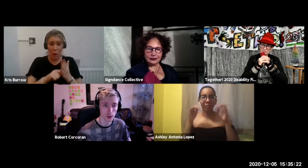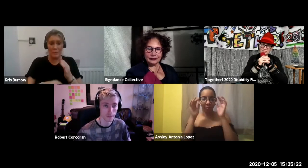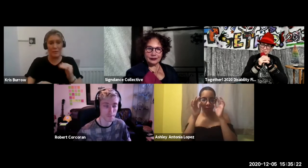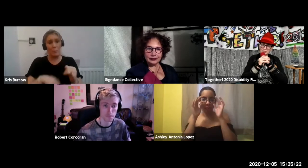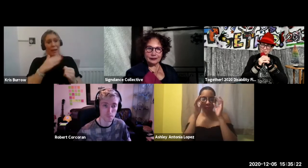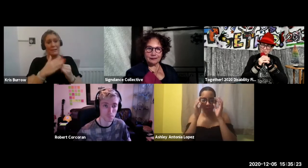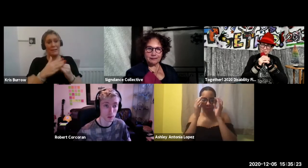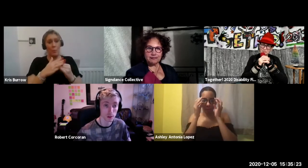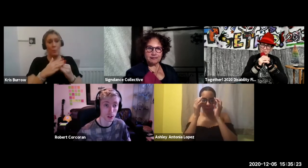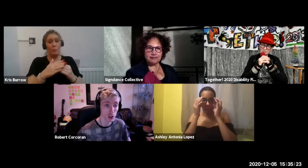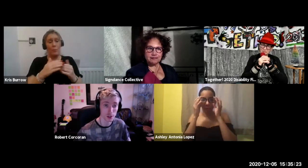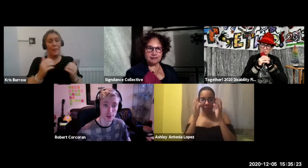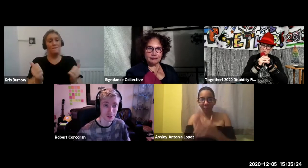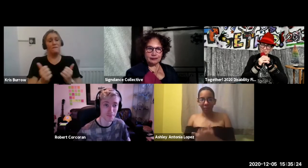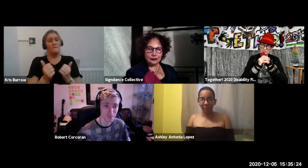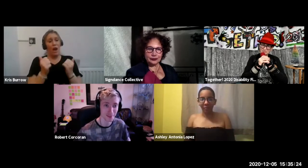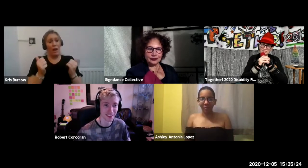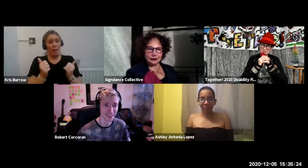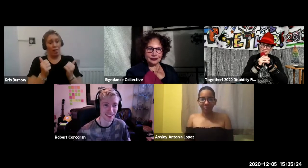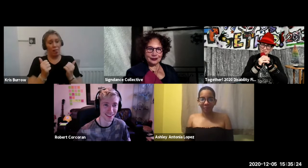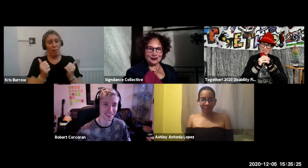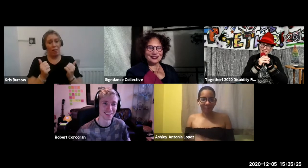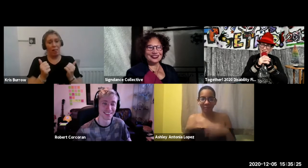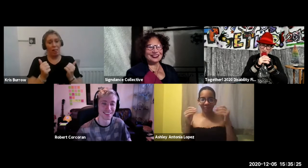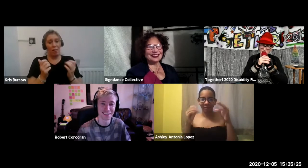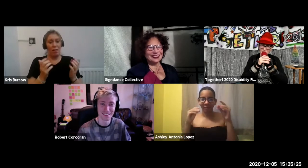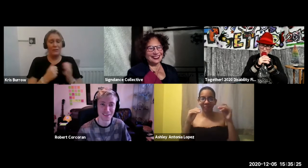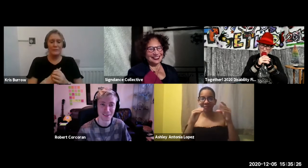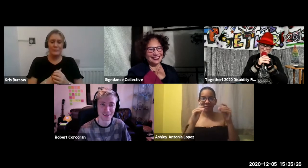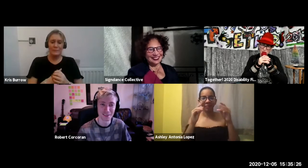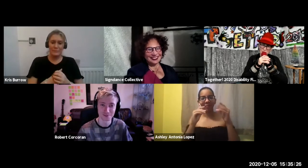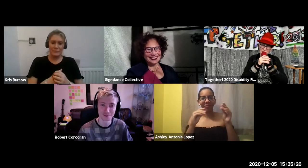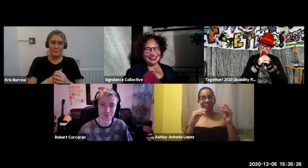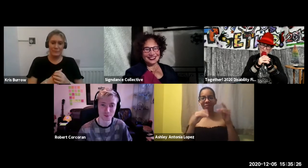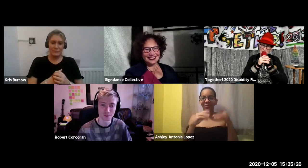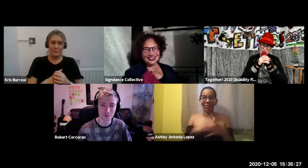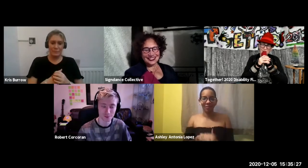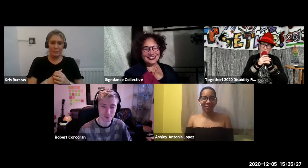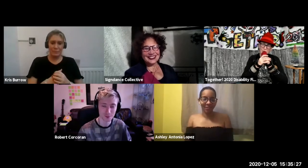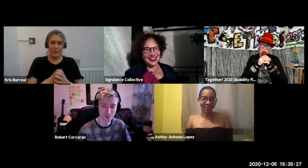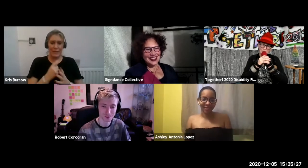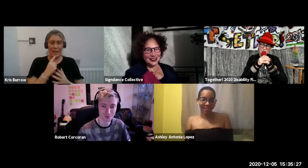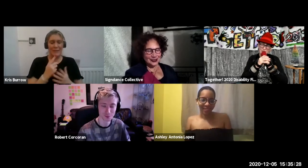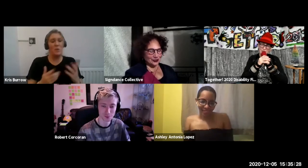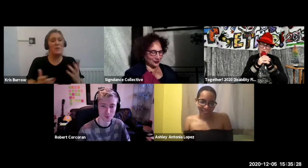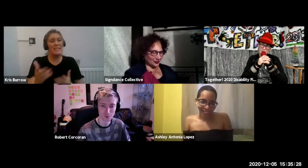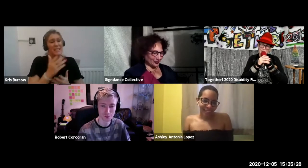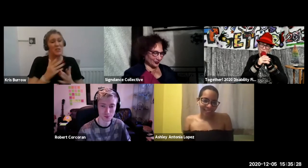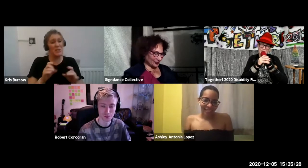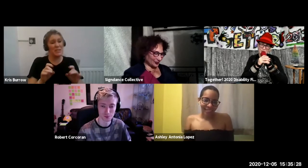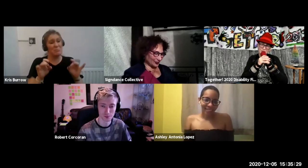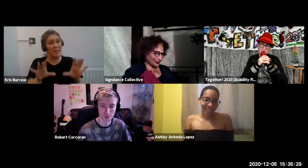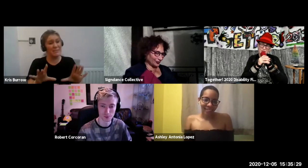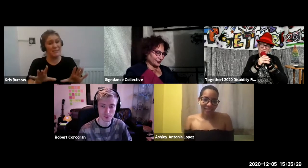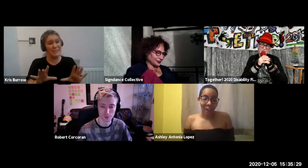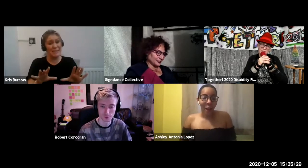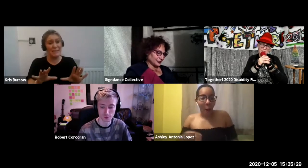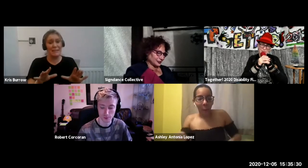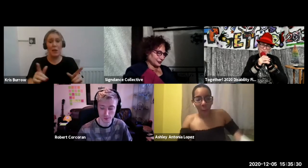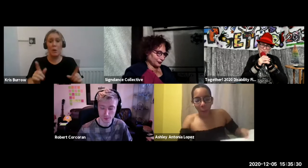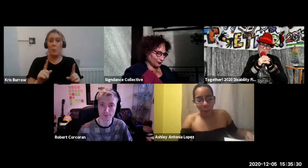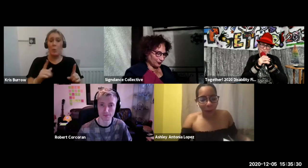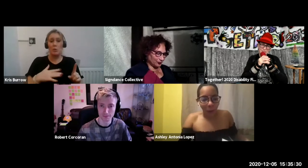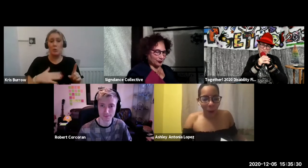it. Discussions. Yeah. Discussions and magic. What would you like to tell us about next?